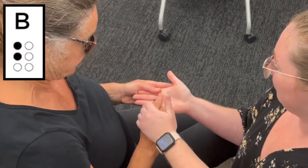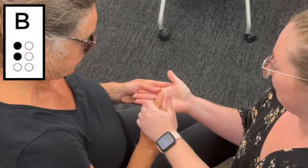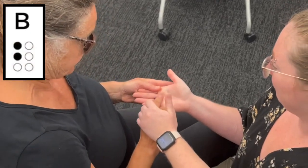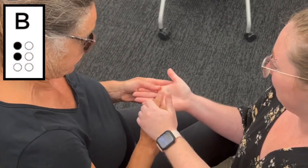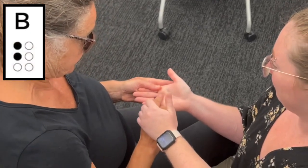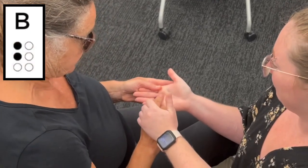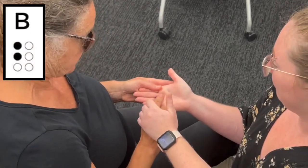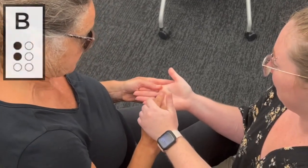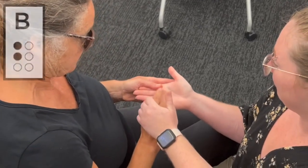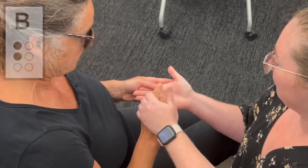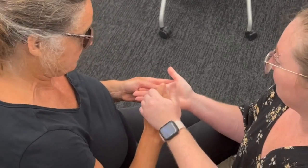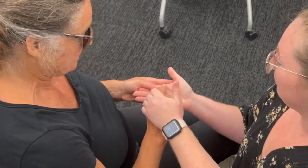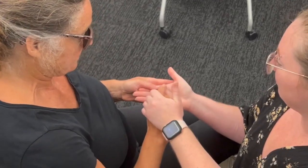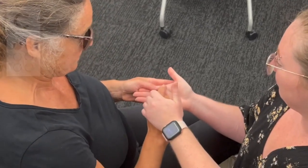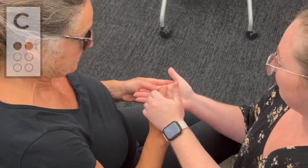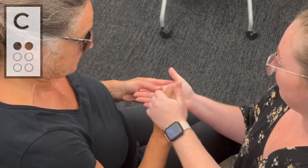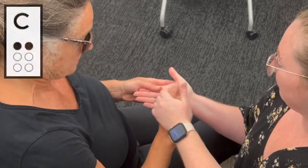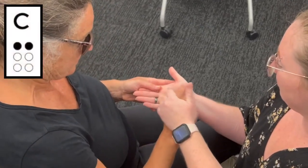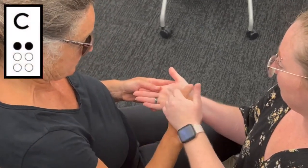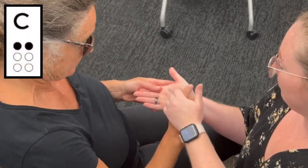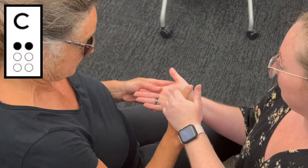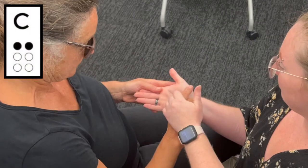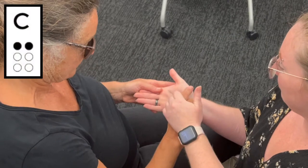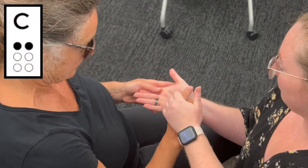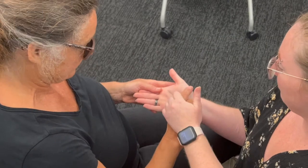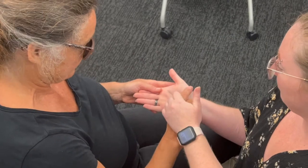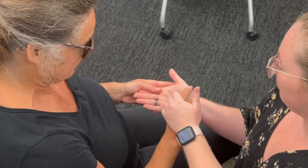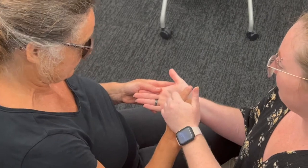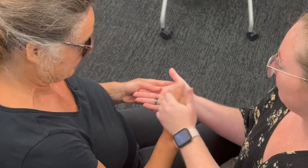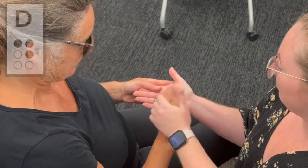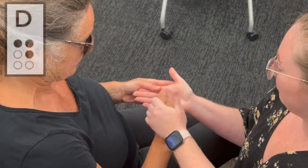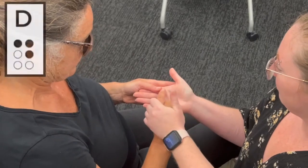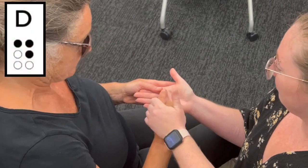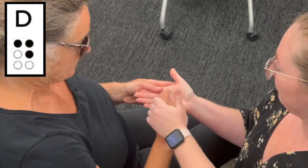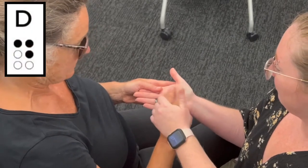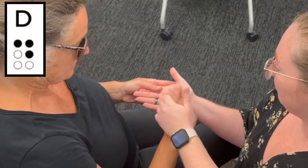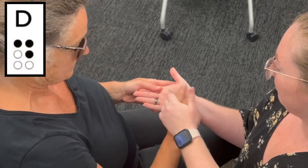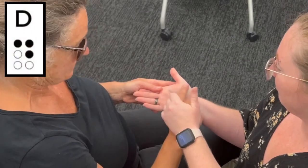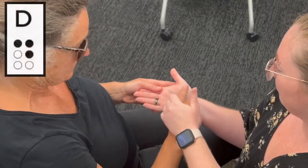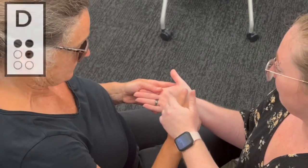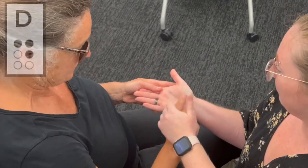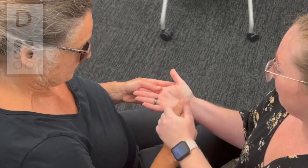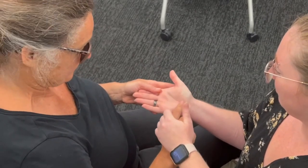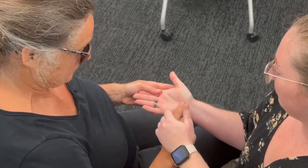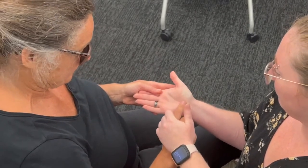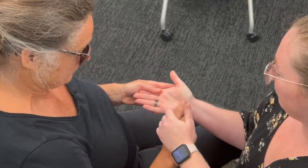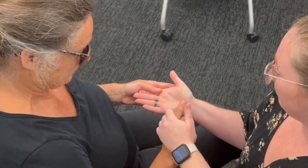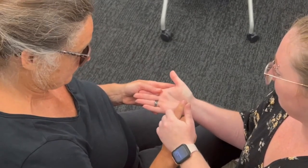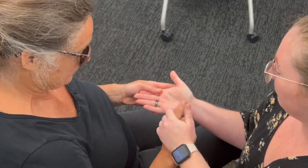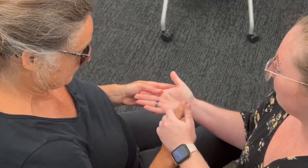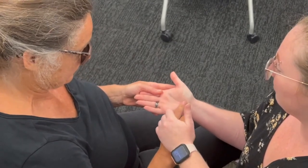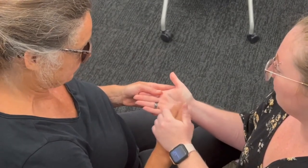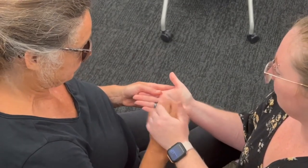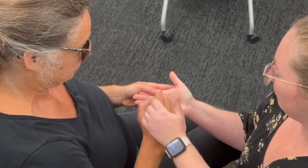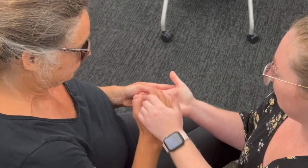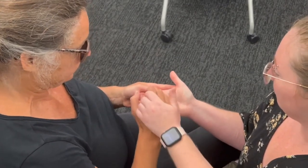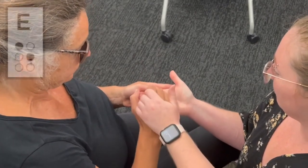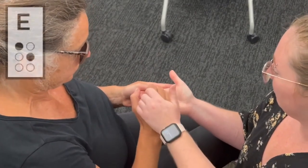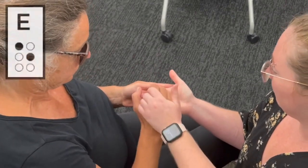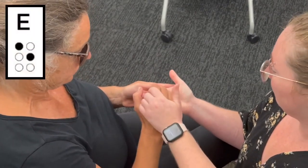C. Dots 1 and 4. D. Dots 1, 4, and 5. E.